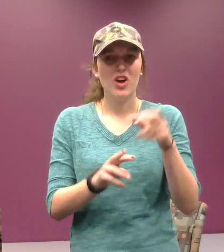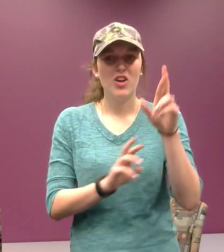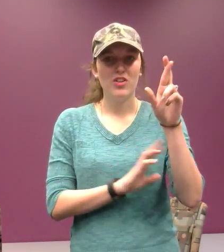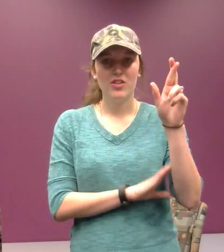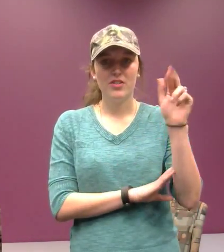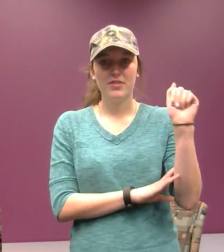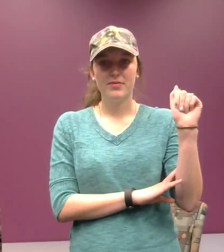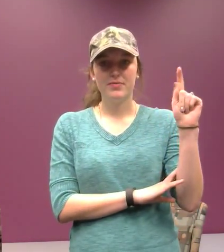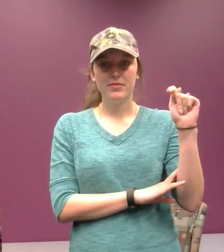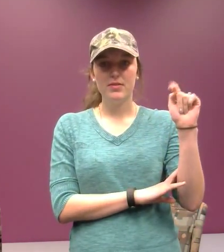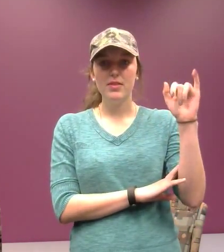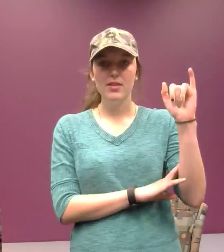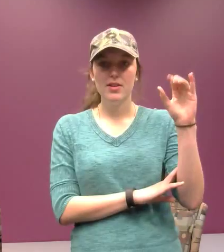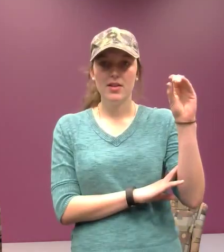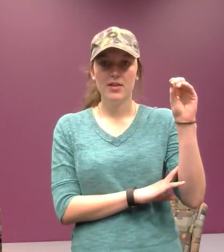is.